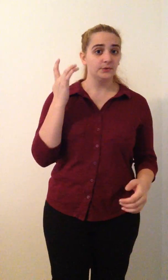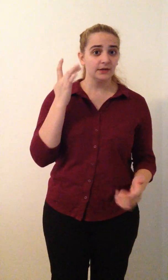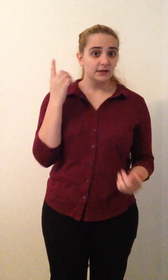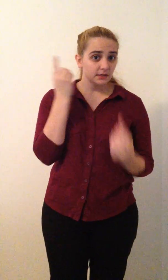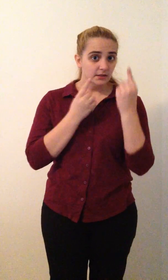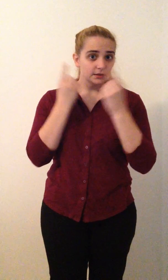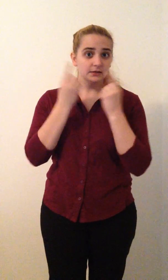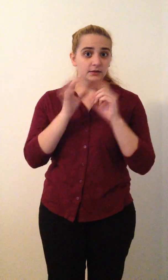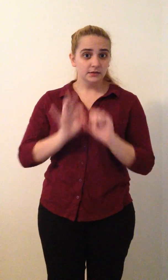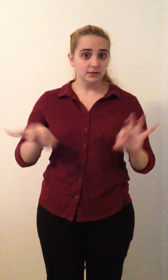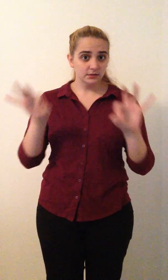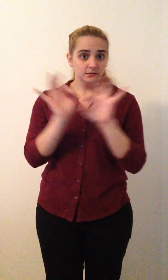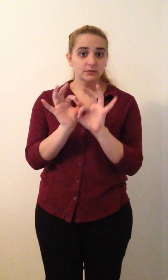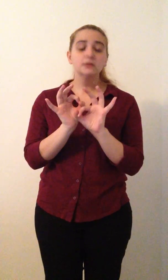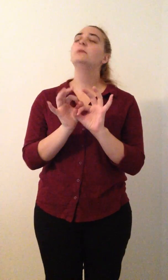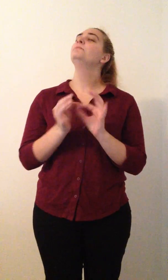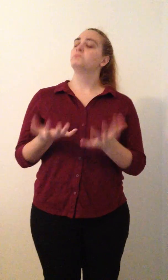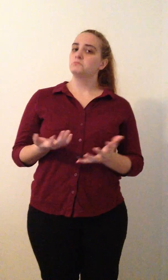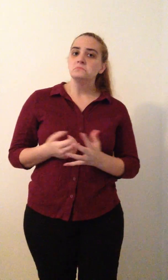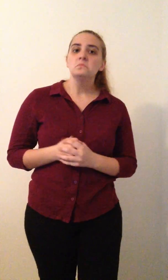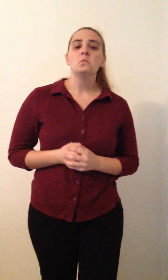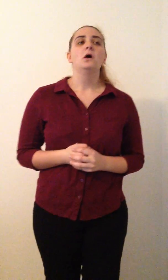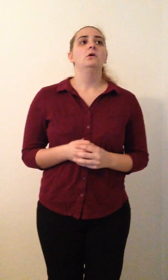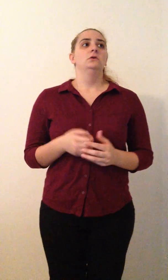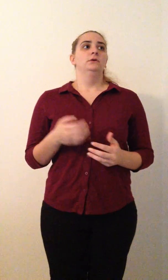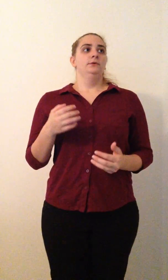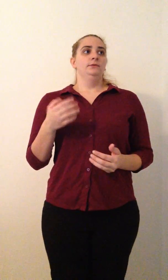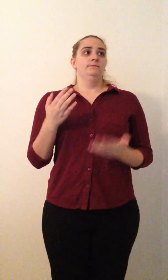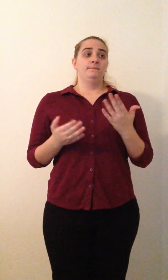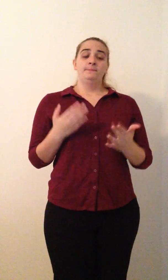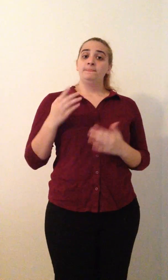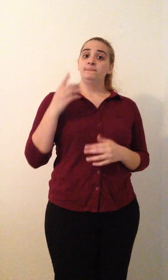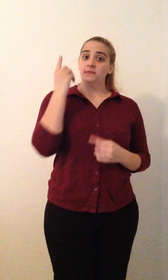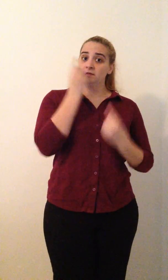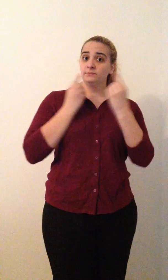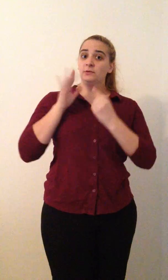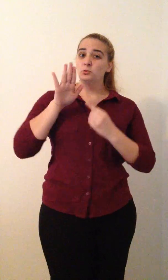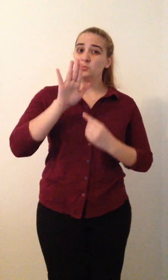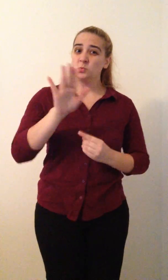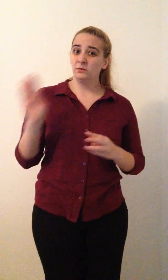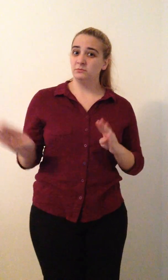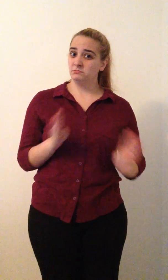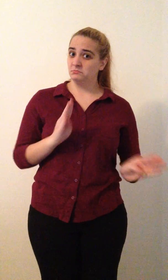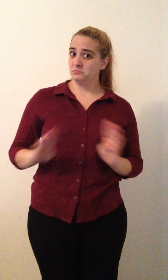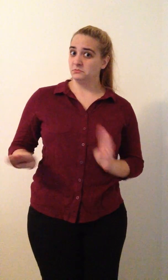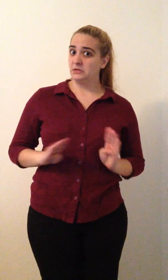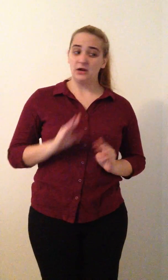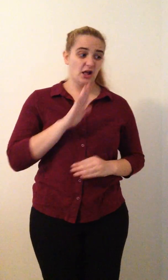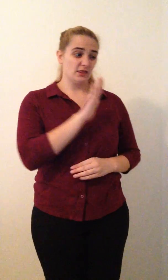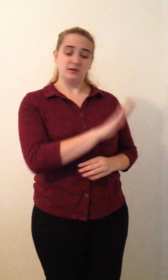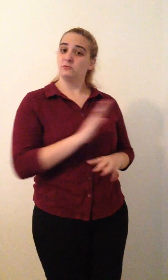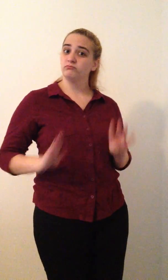away to escape. Or maybe they were anxious in the relationship and you were avoidant, and